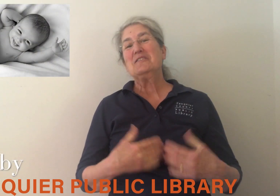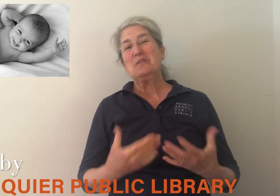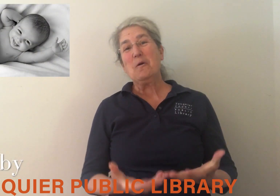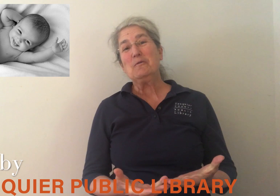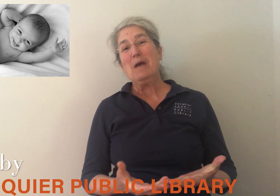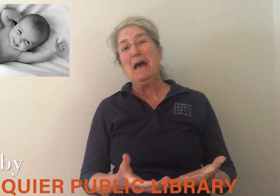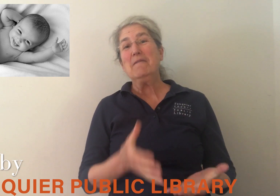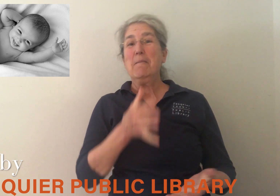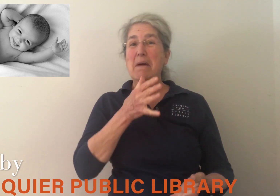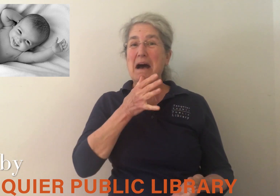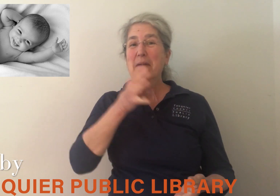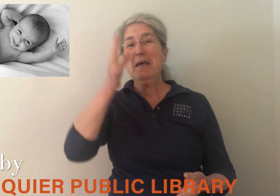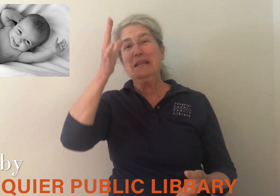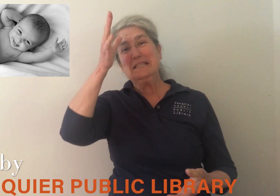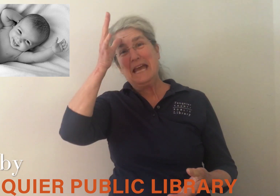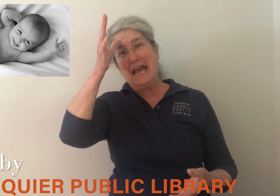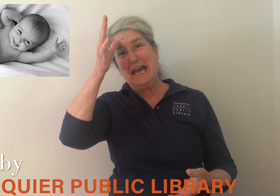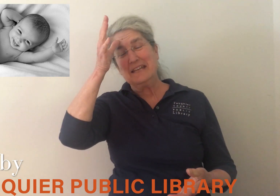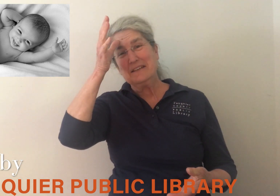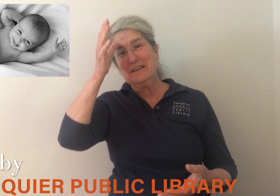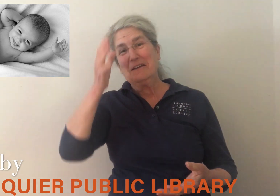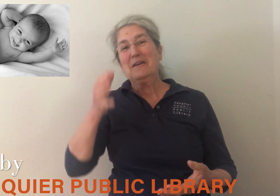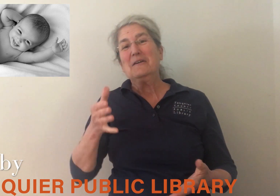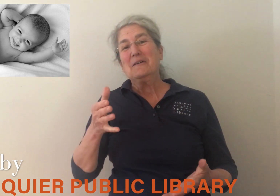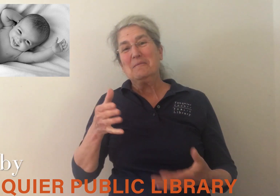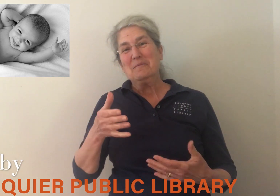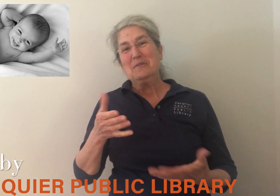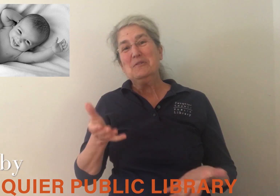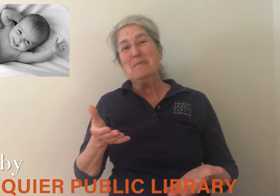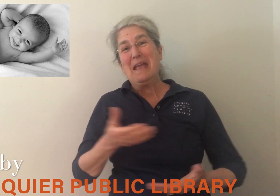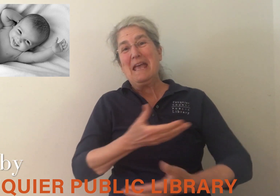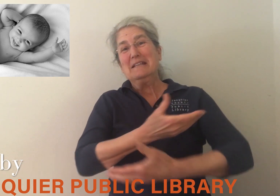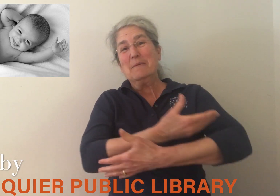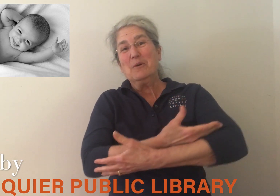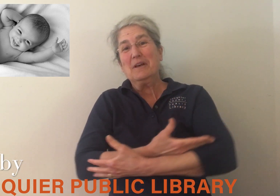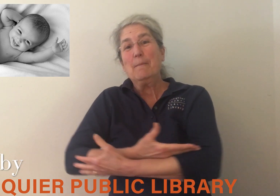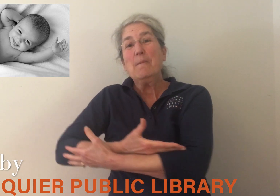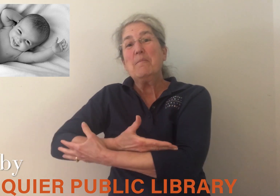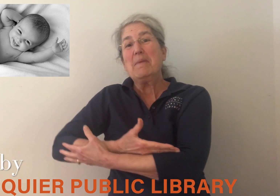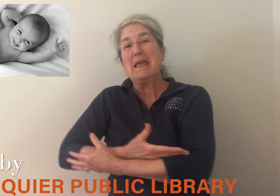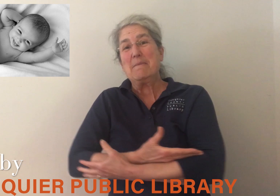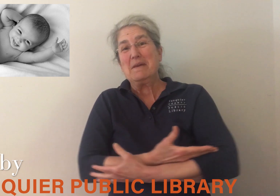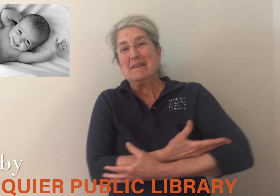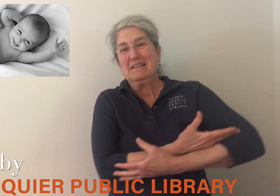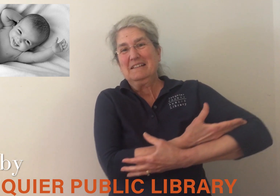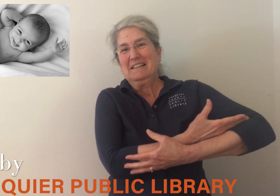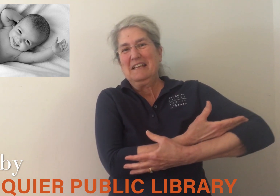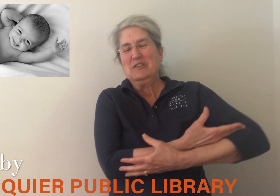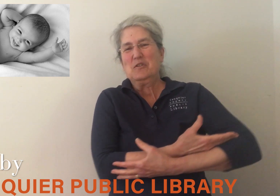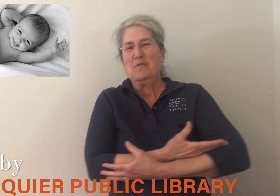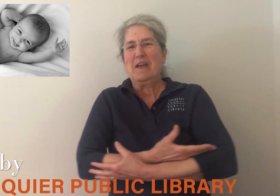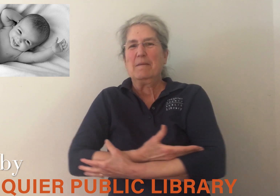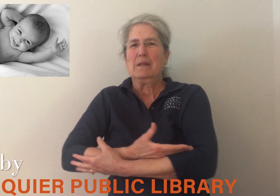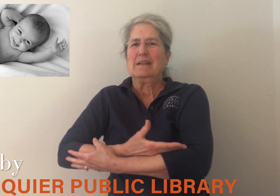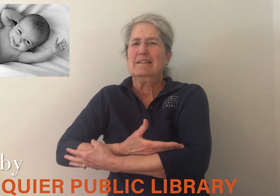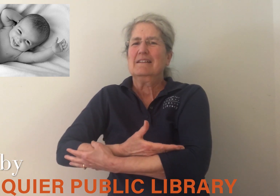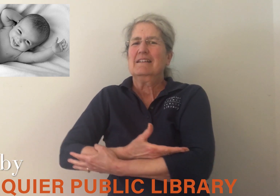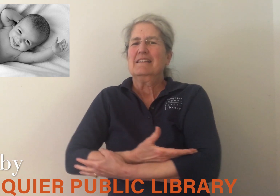So if you have a mom and a dad, you may end up with a baby in your family. This